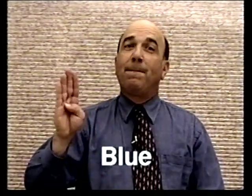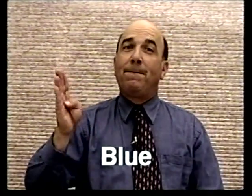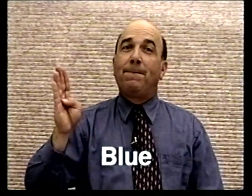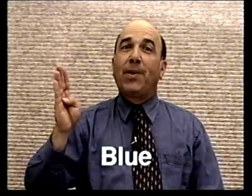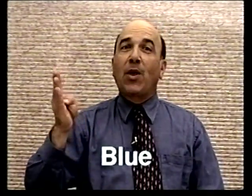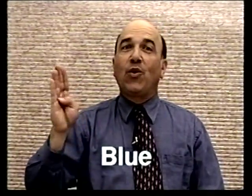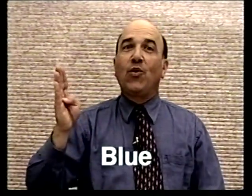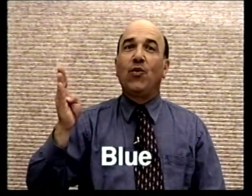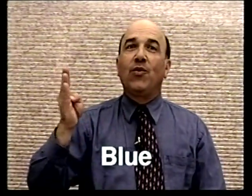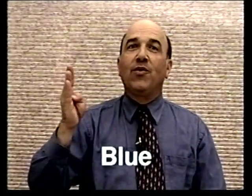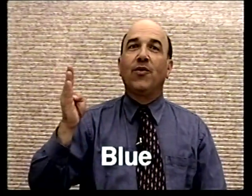Blue.